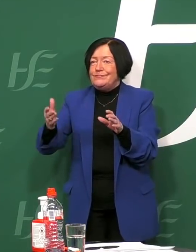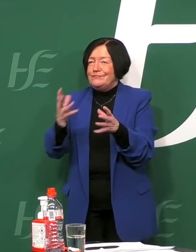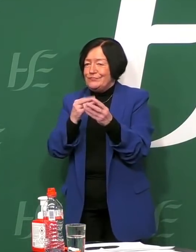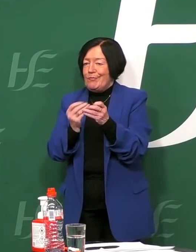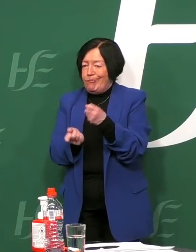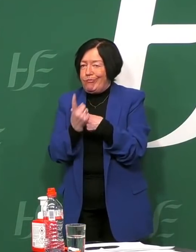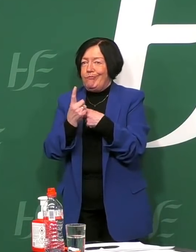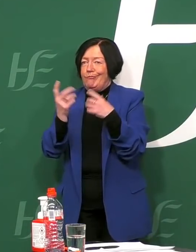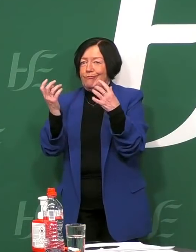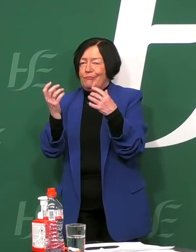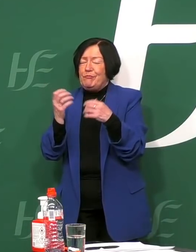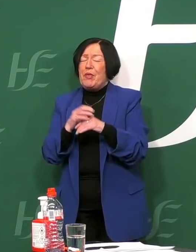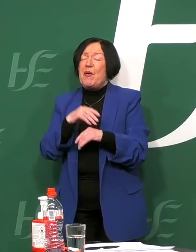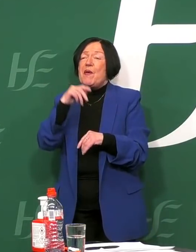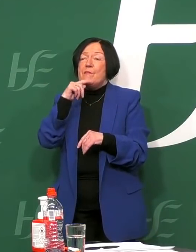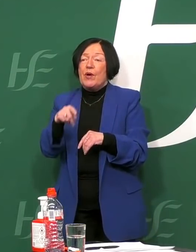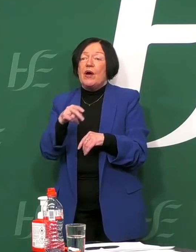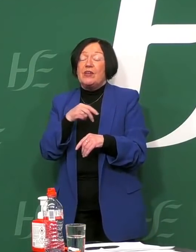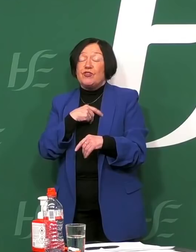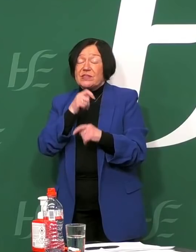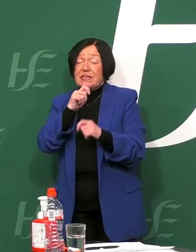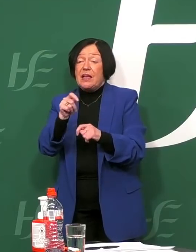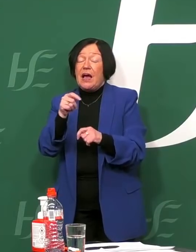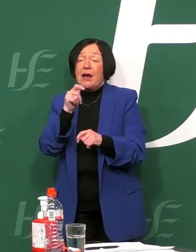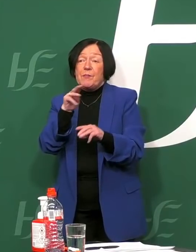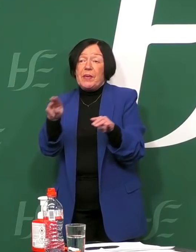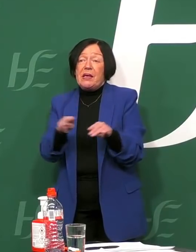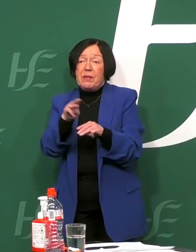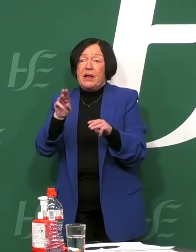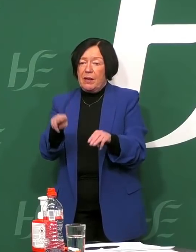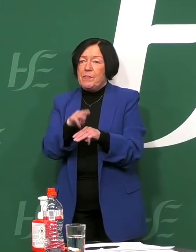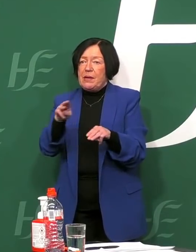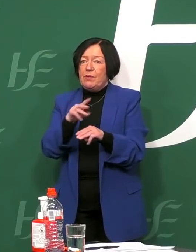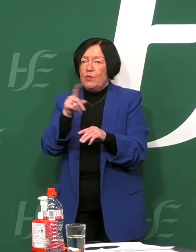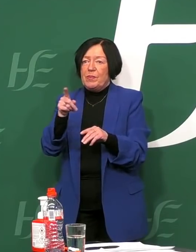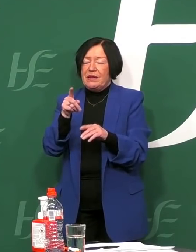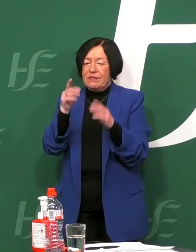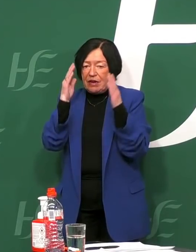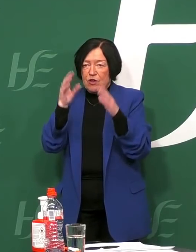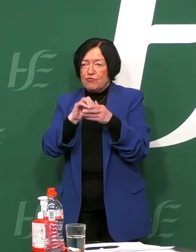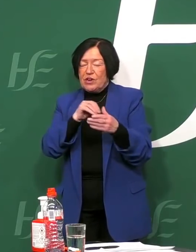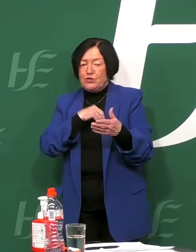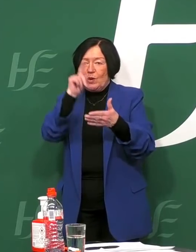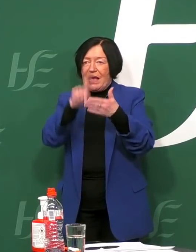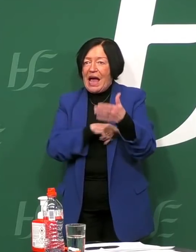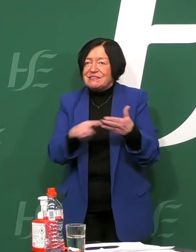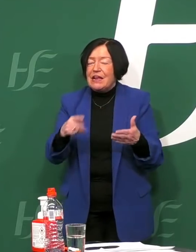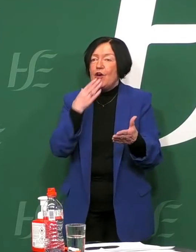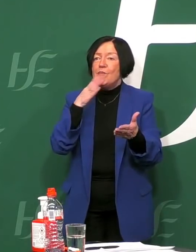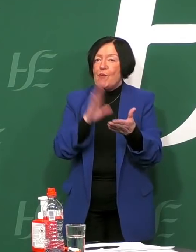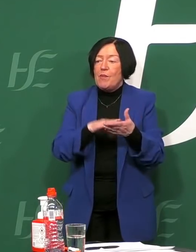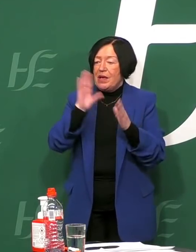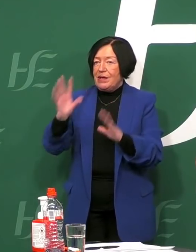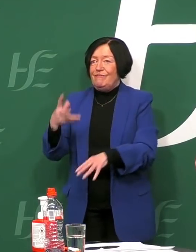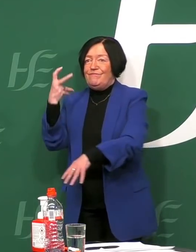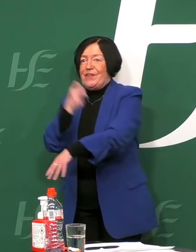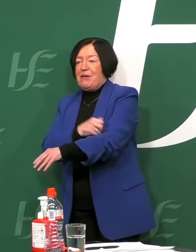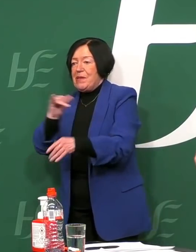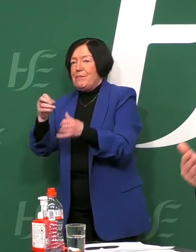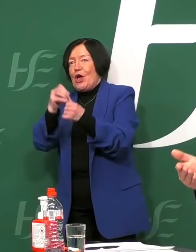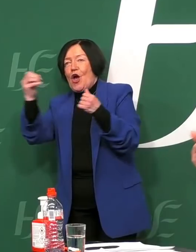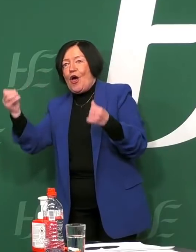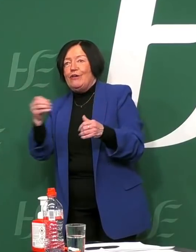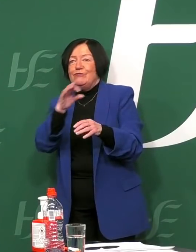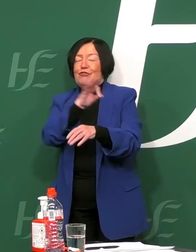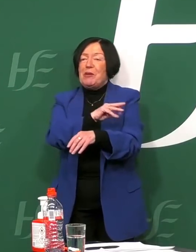things. But the reassurance, I suppose I would say to people, and people were being conscientious in trying to cancel an appointment because they'd been vaccinated maybe in the other